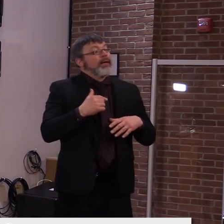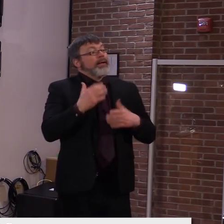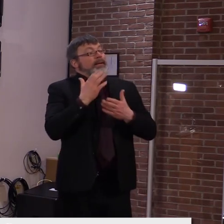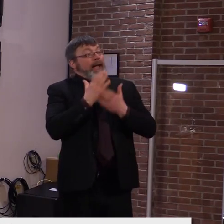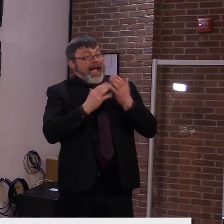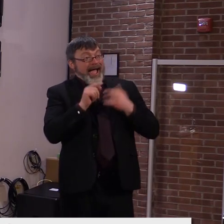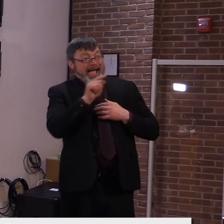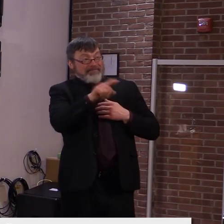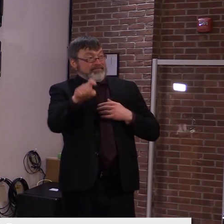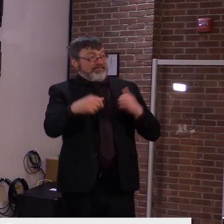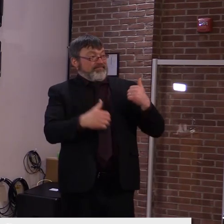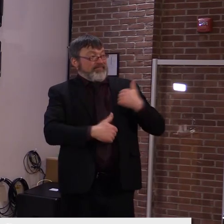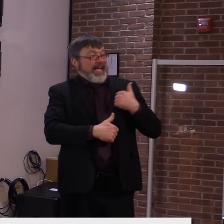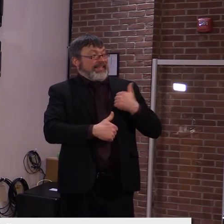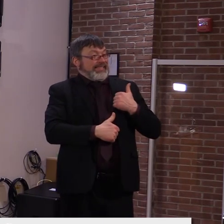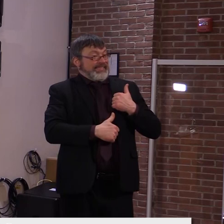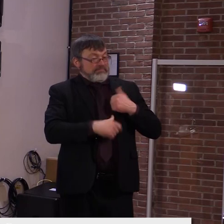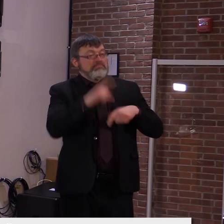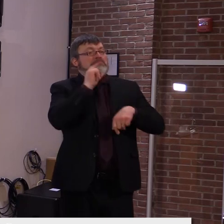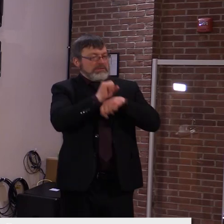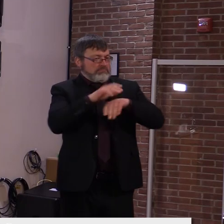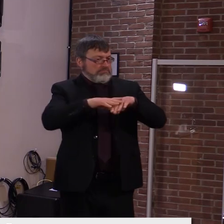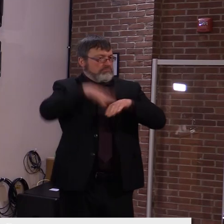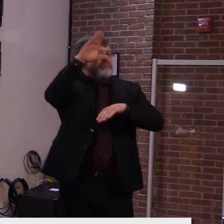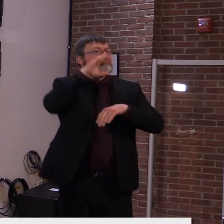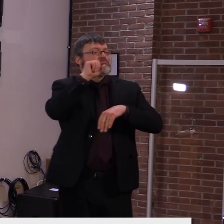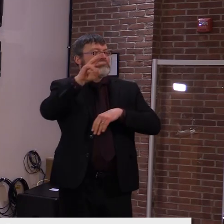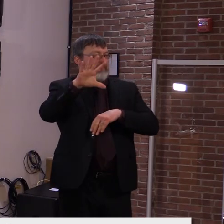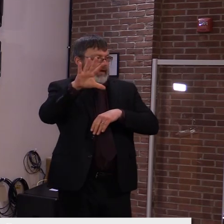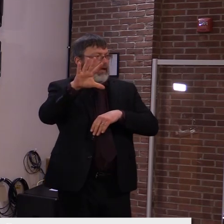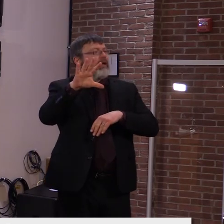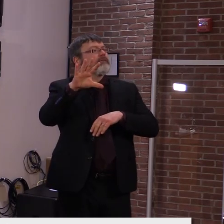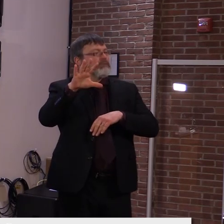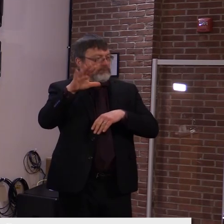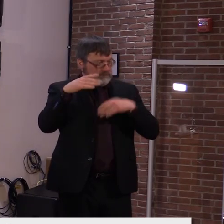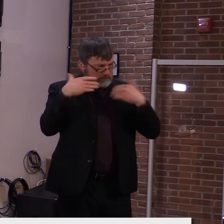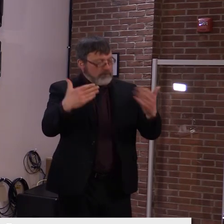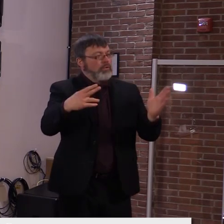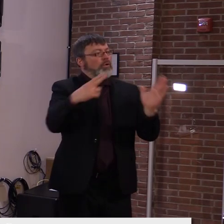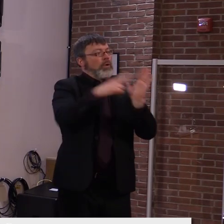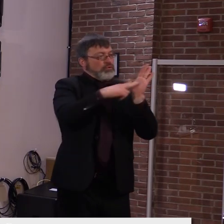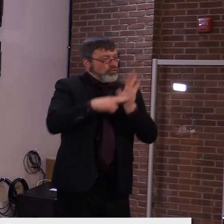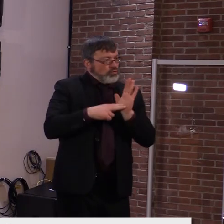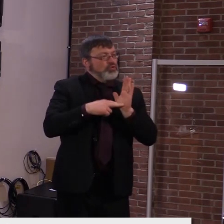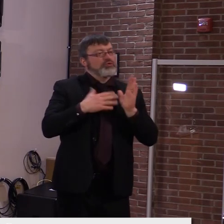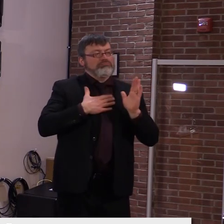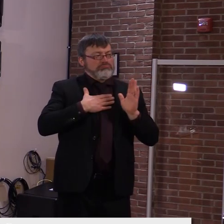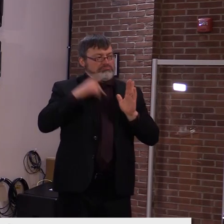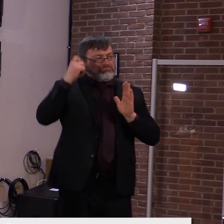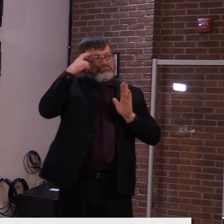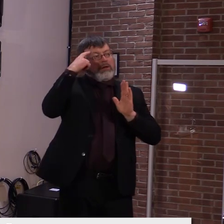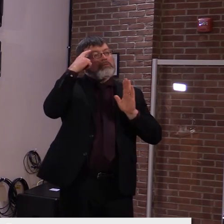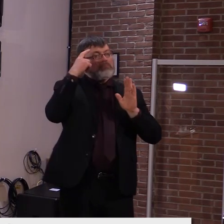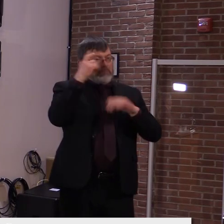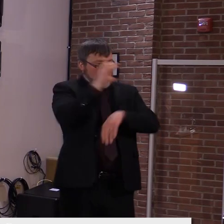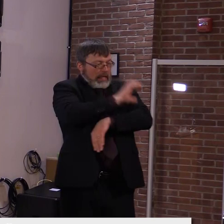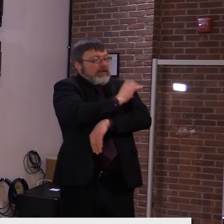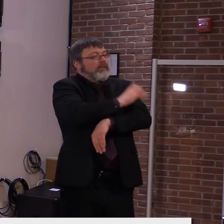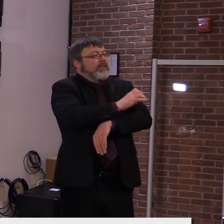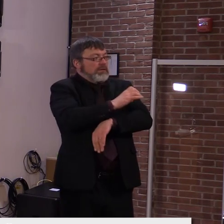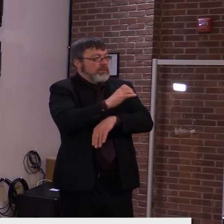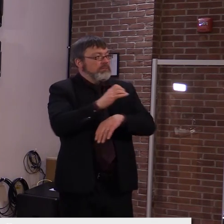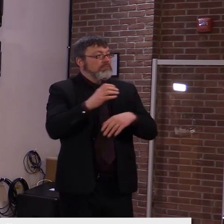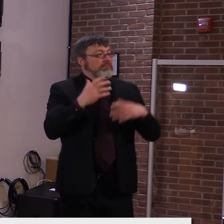65 want to register at our vaccination site, this weekend, the Vermont National Guard at the